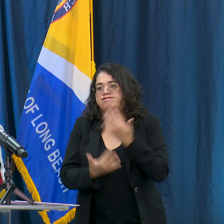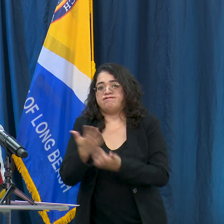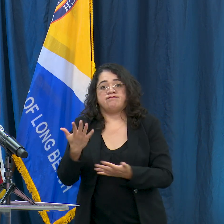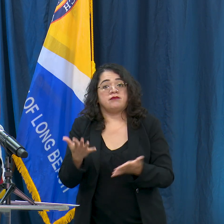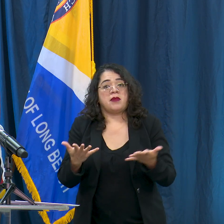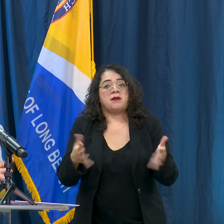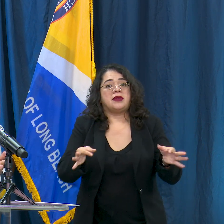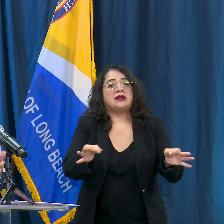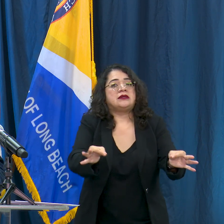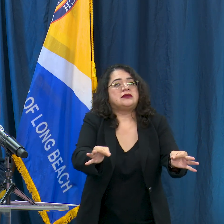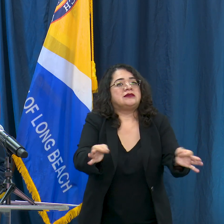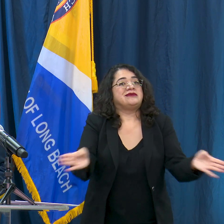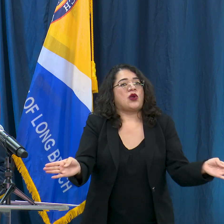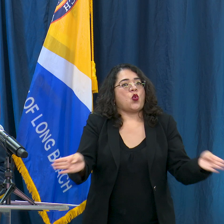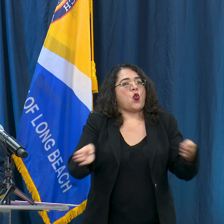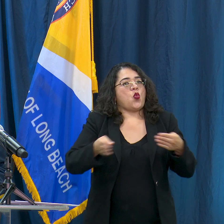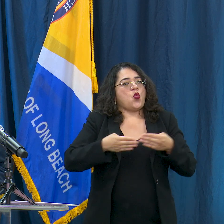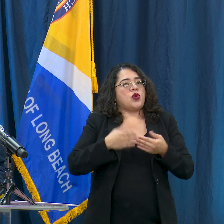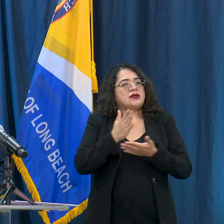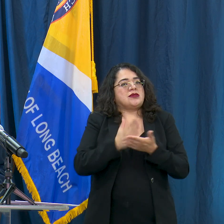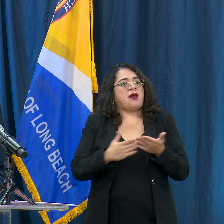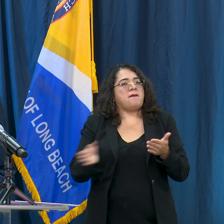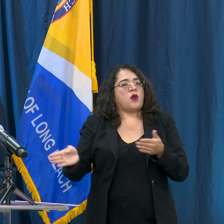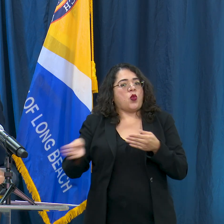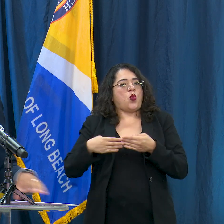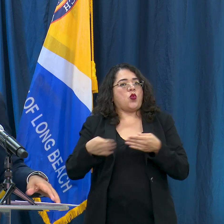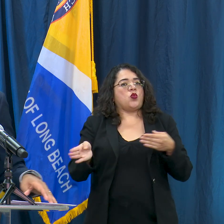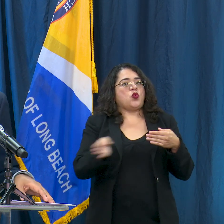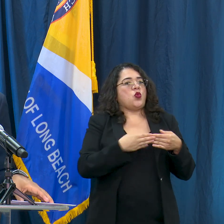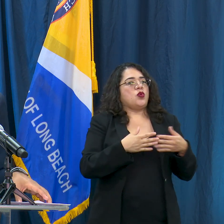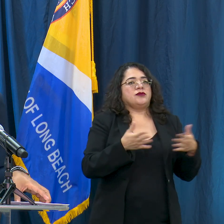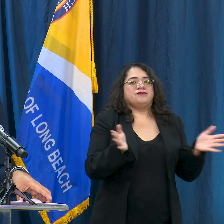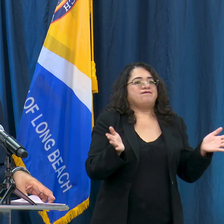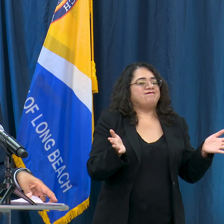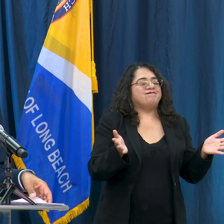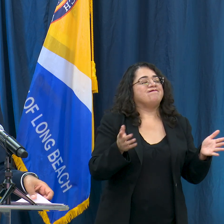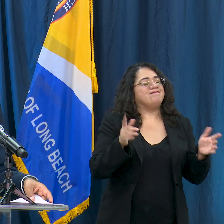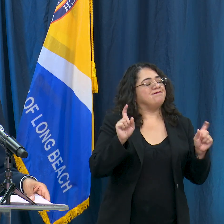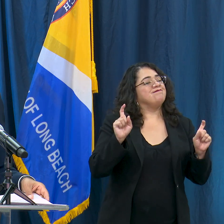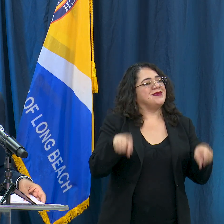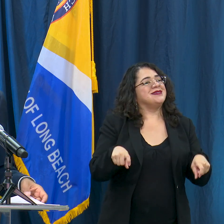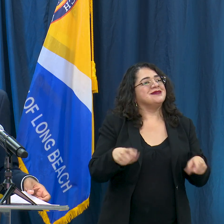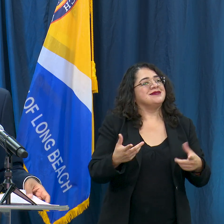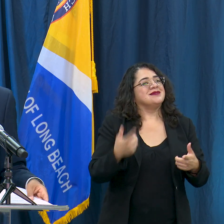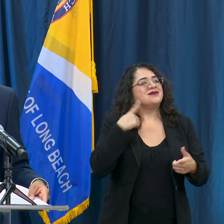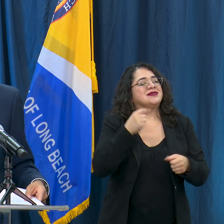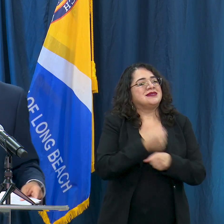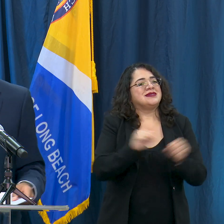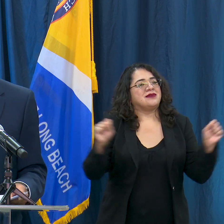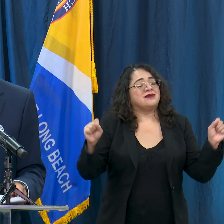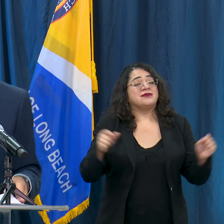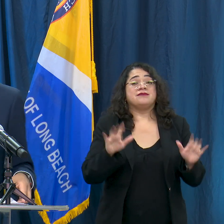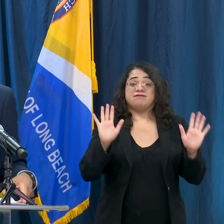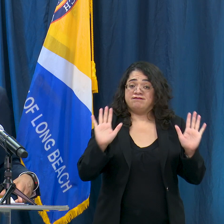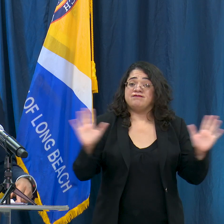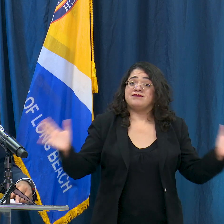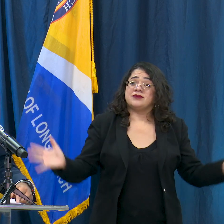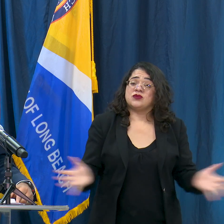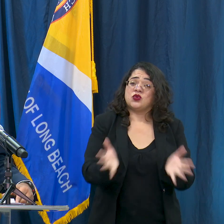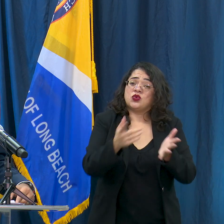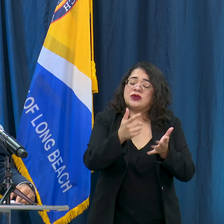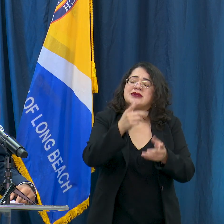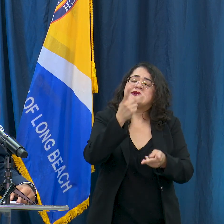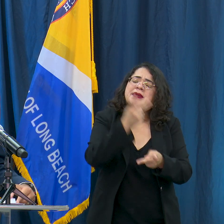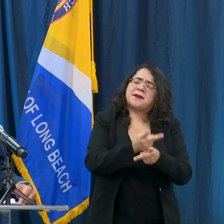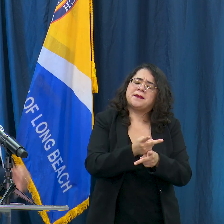backwards even, which we do not want to do. So with that, I want to just encourage people to please stay safe. This is an